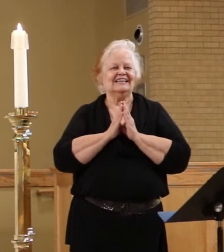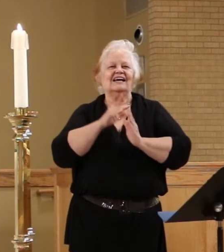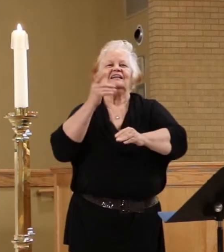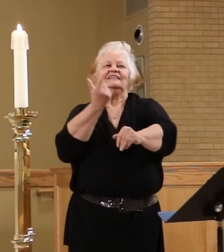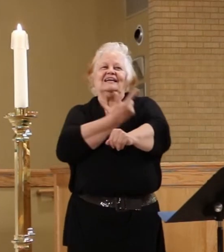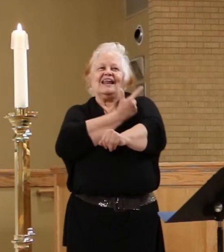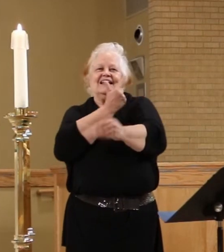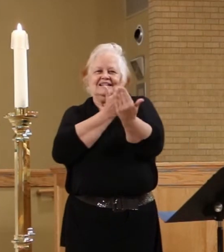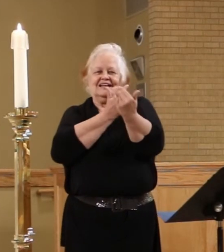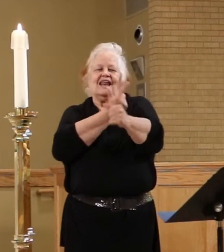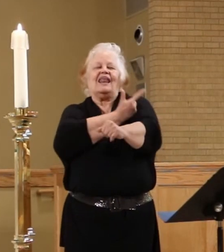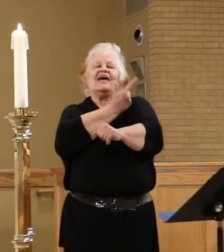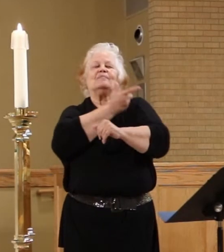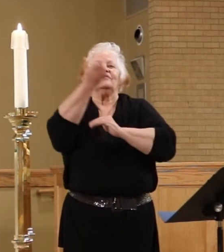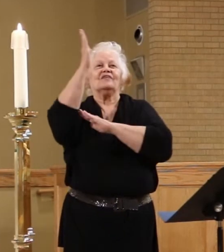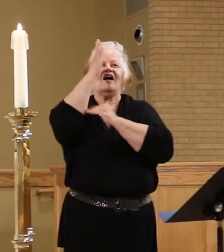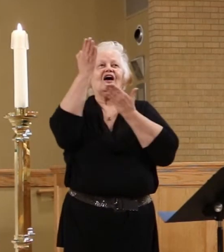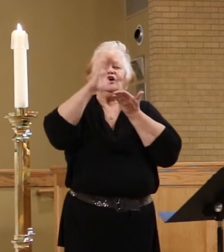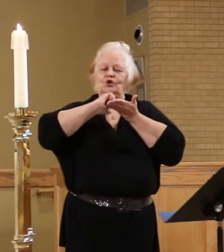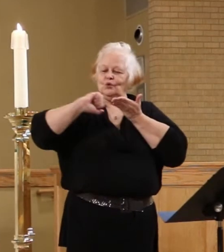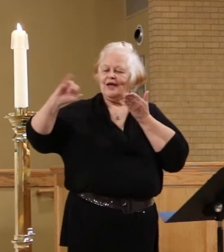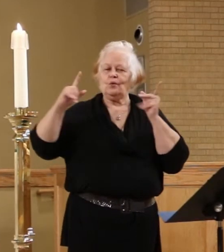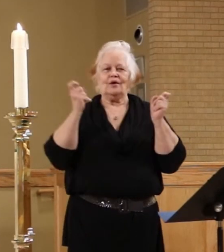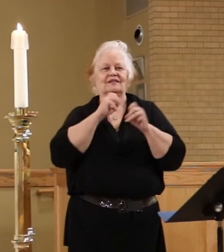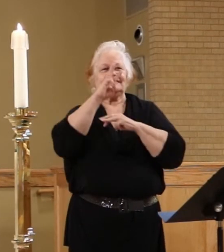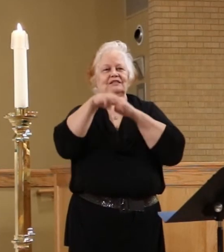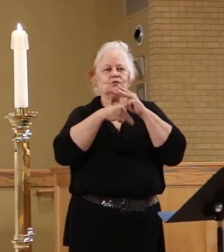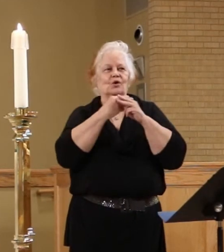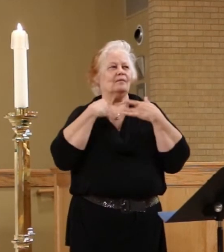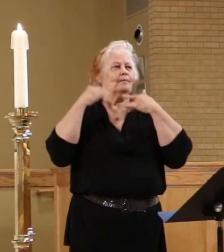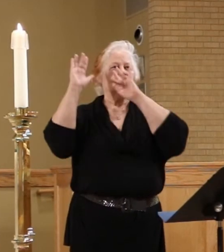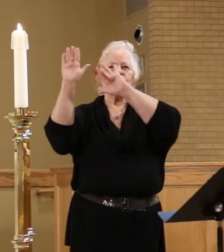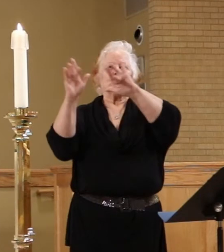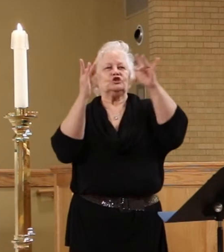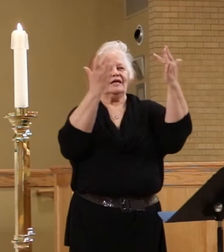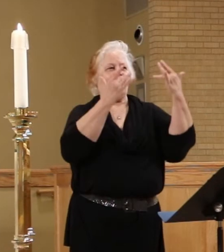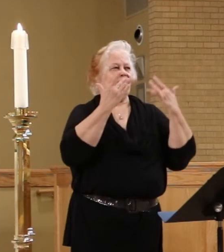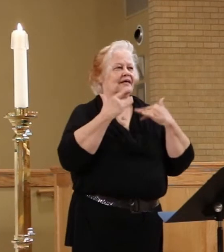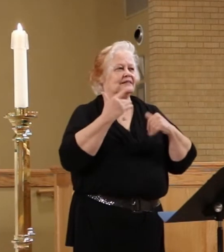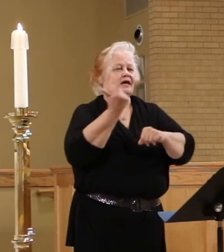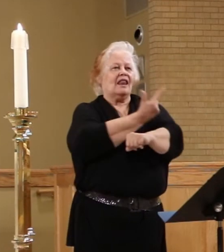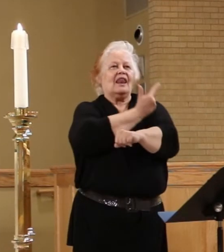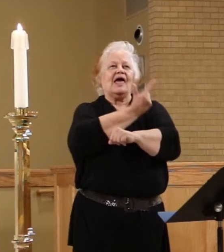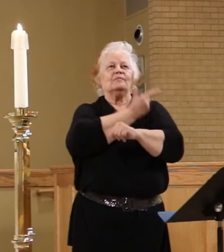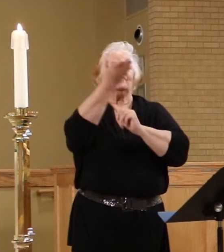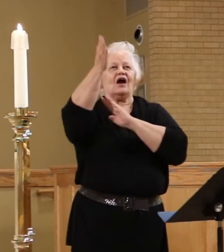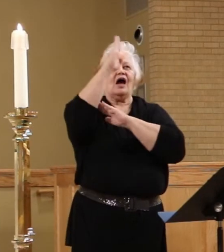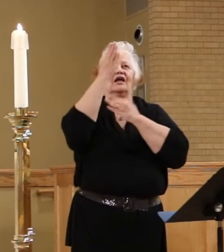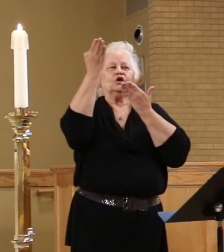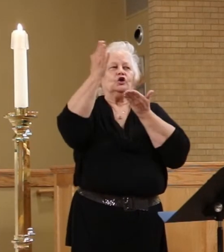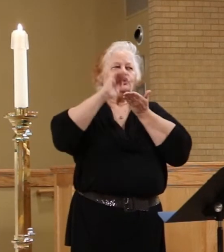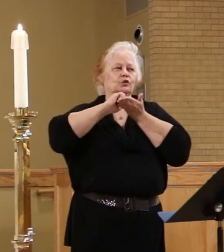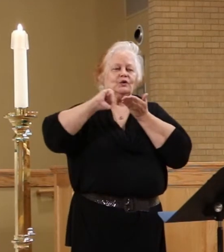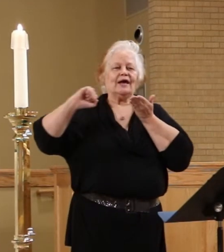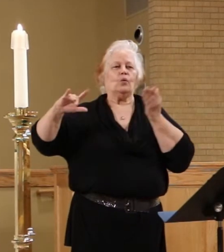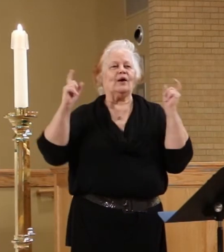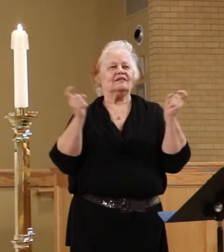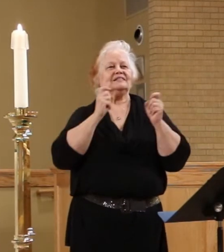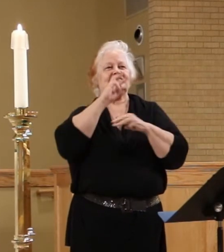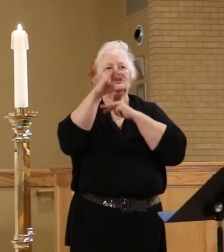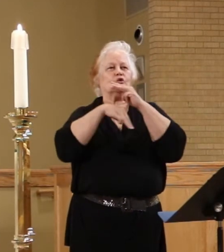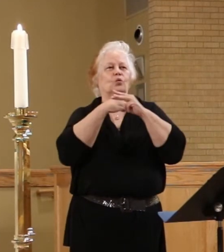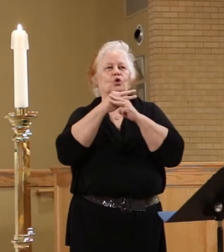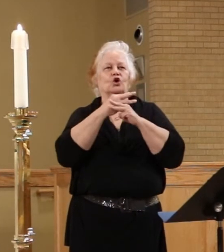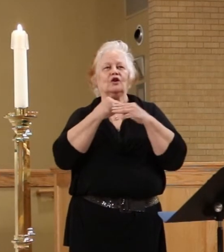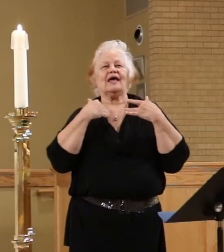Lamb of God, you take away the sins of the world. Have mercy on us. Lamb of God, you take away